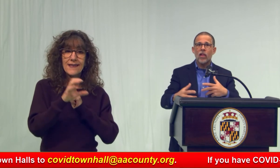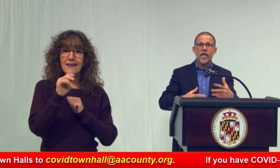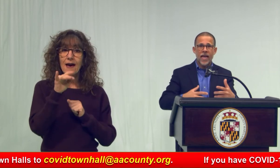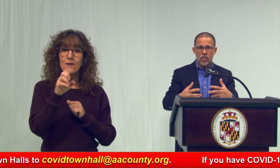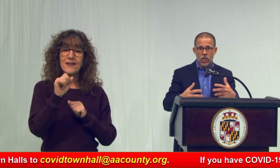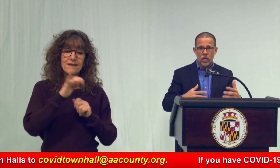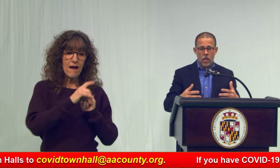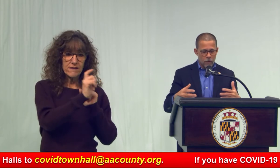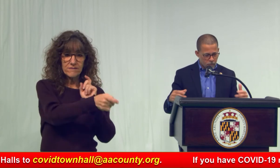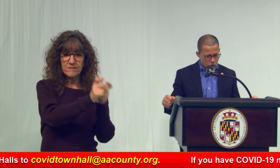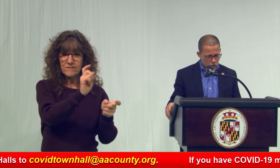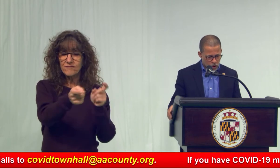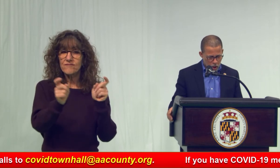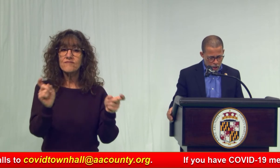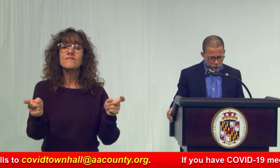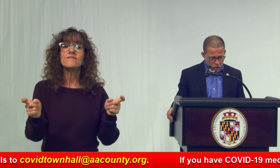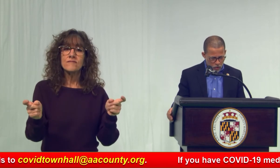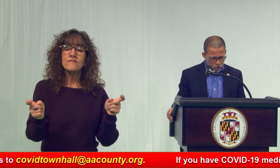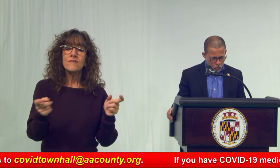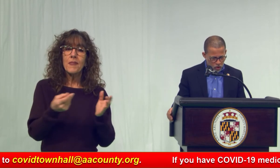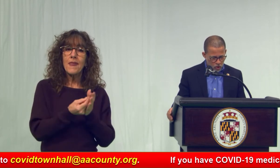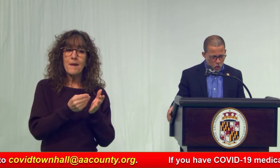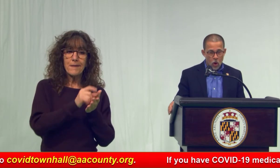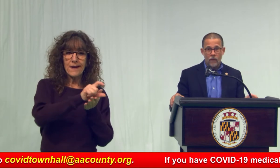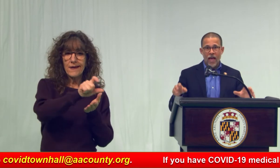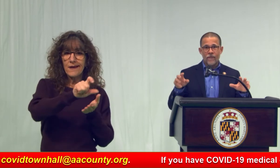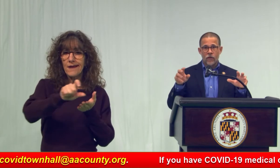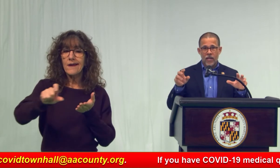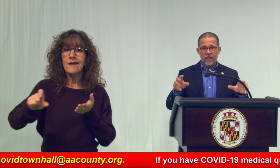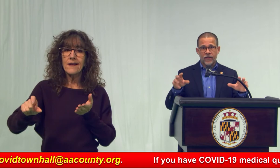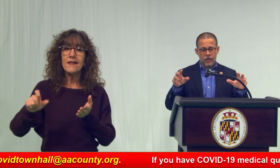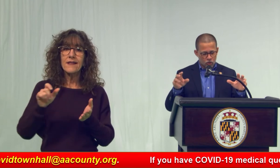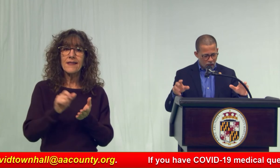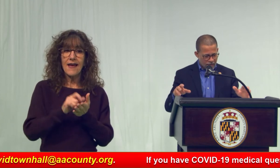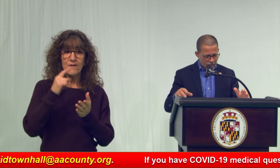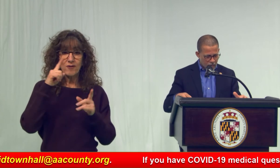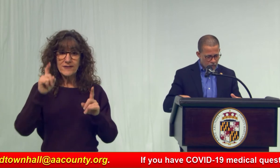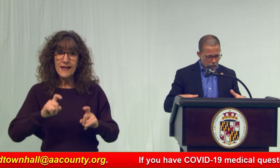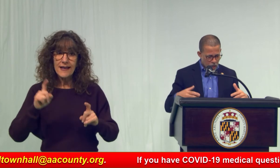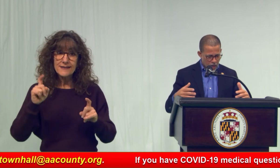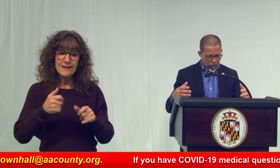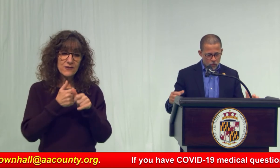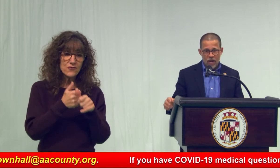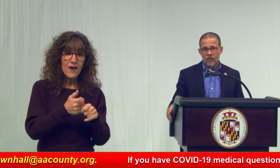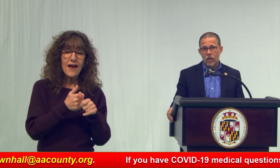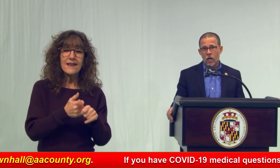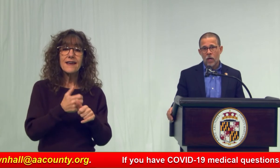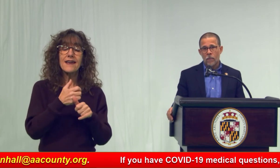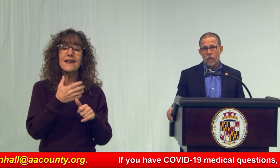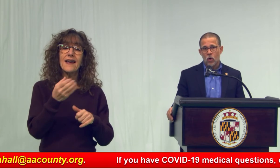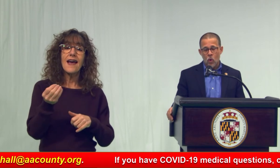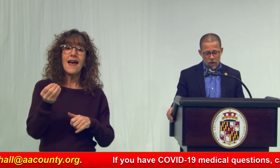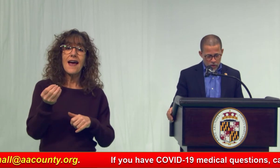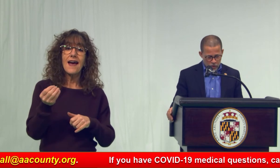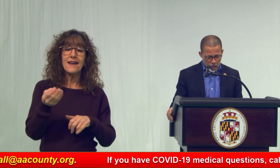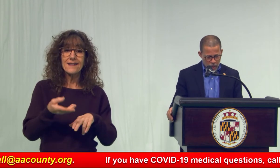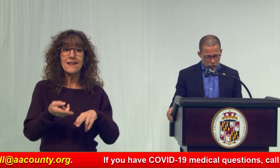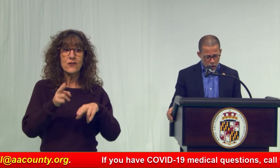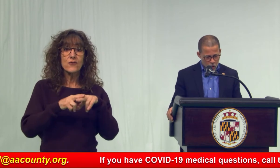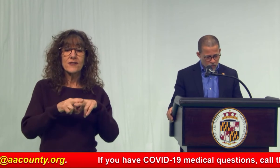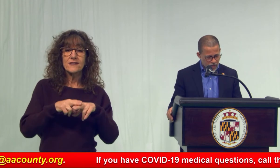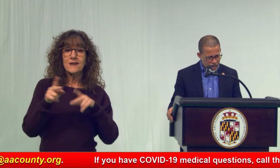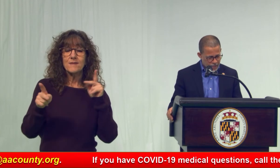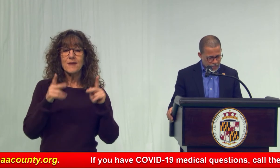the allocation of those resources. All of that for testing, tracking, and raising public awareness